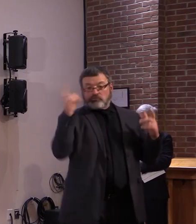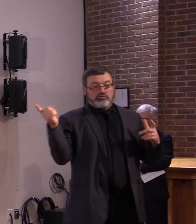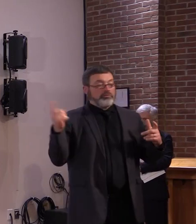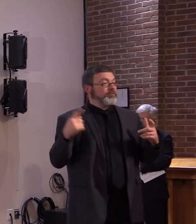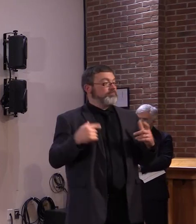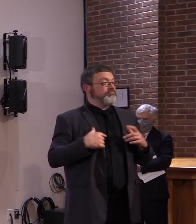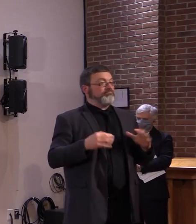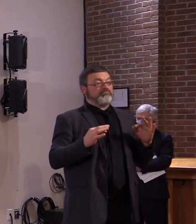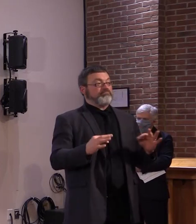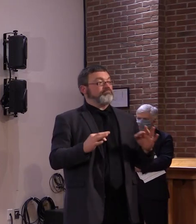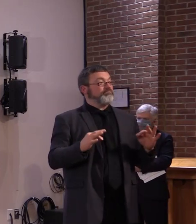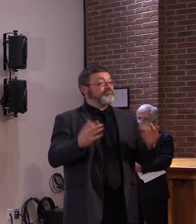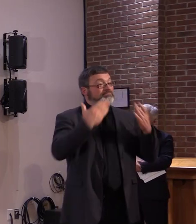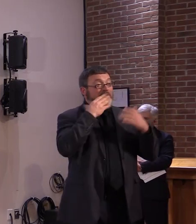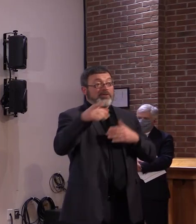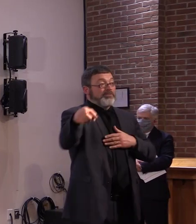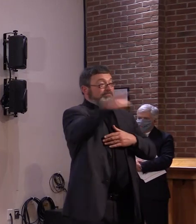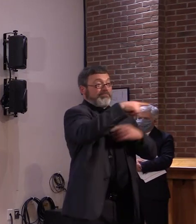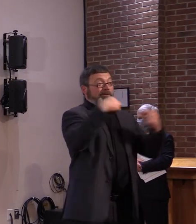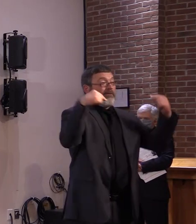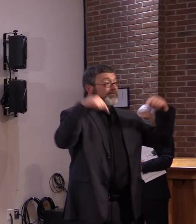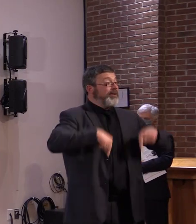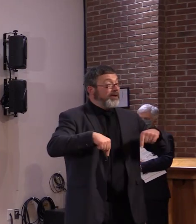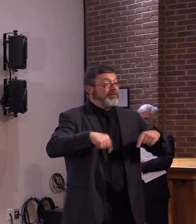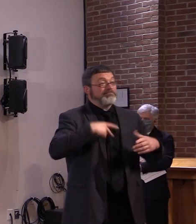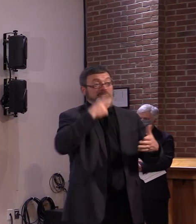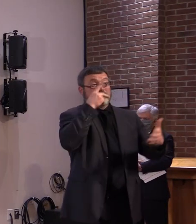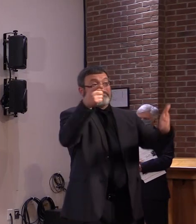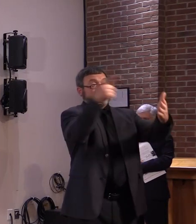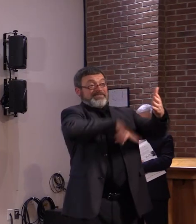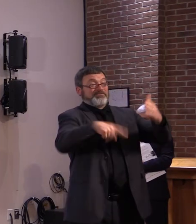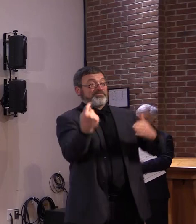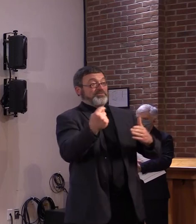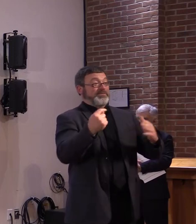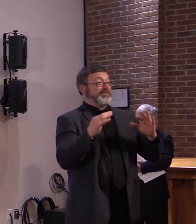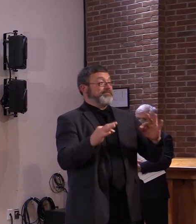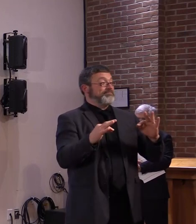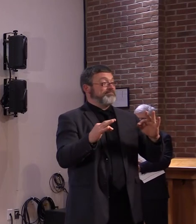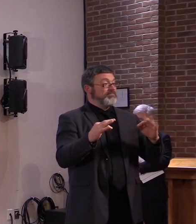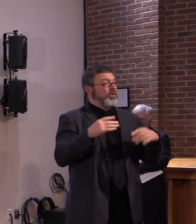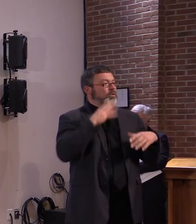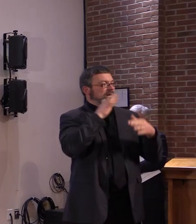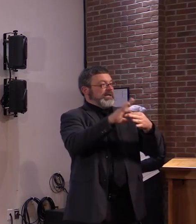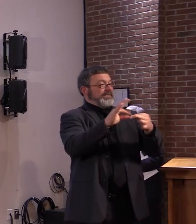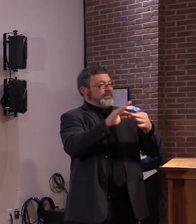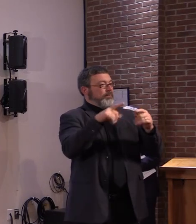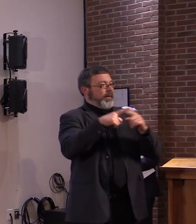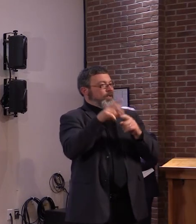Thank you all very much. We'll see you on Tuesday to talk about our travel modeling.